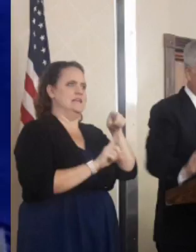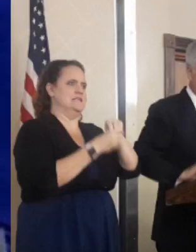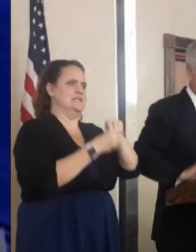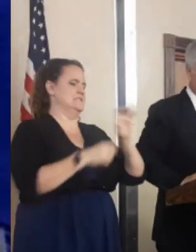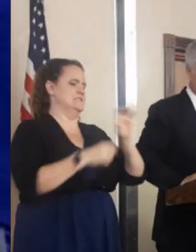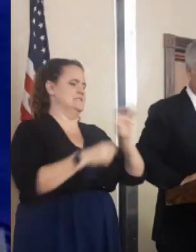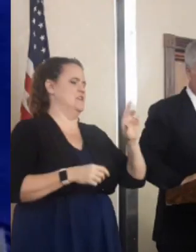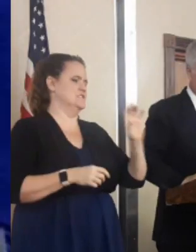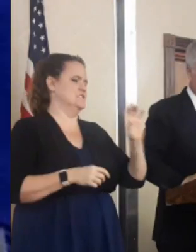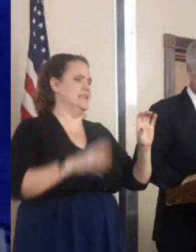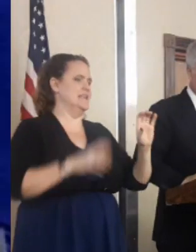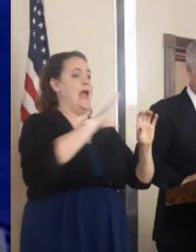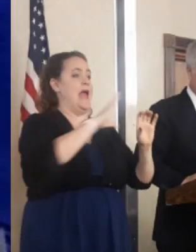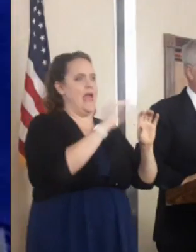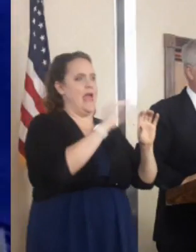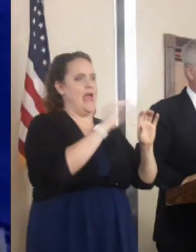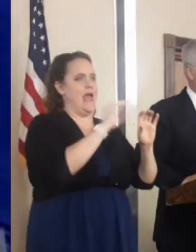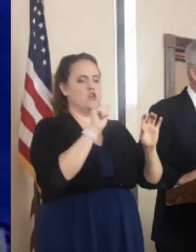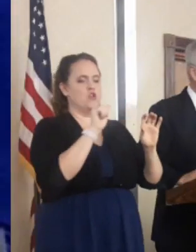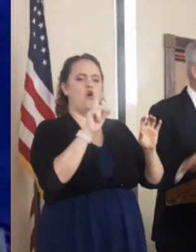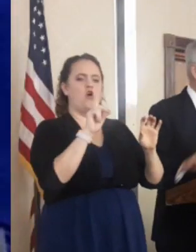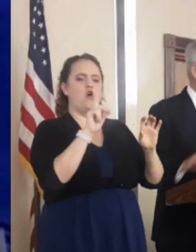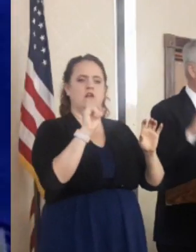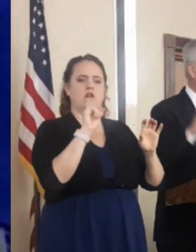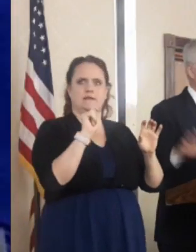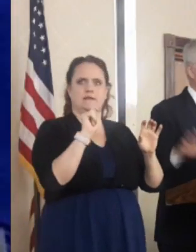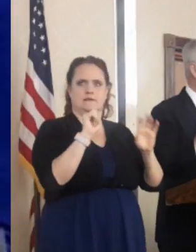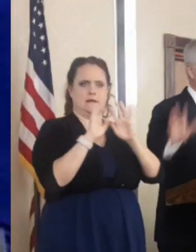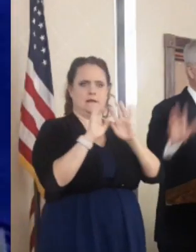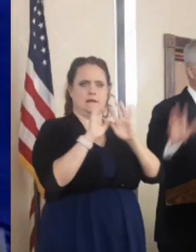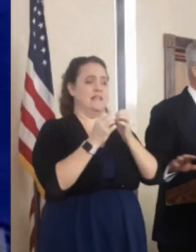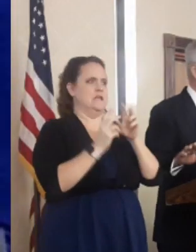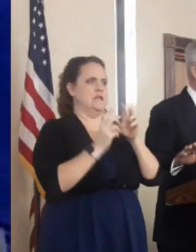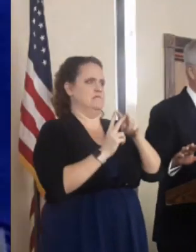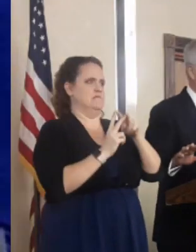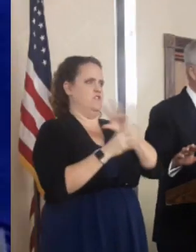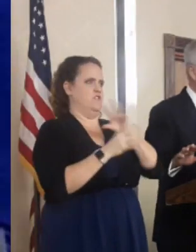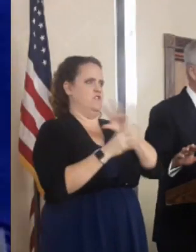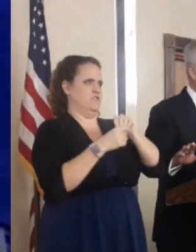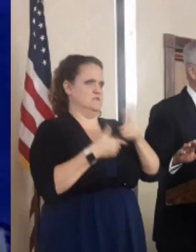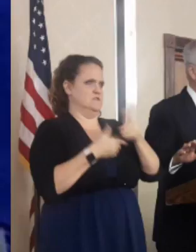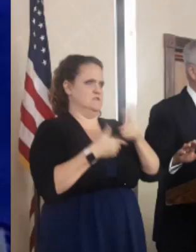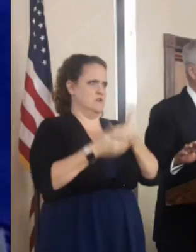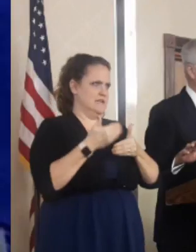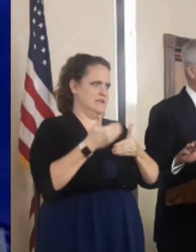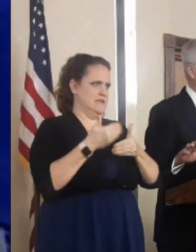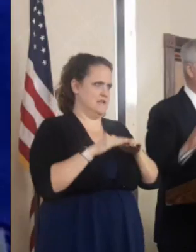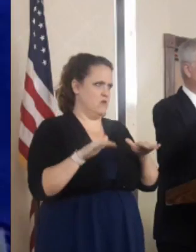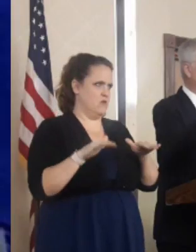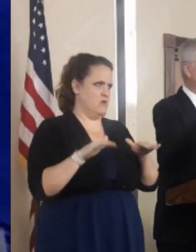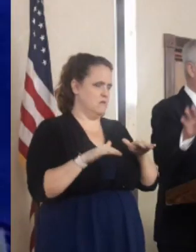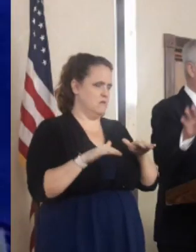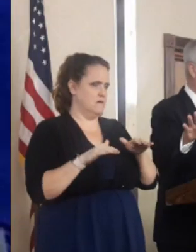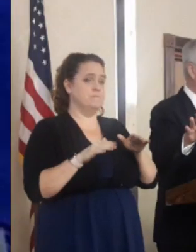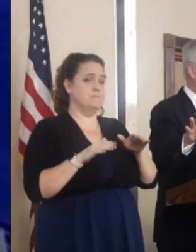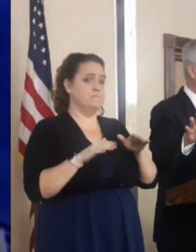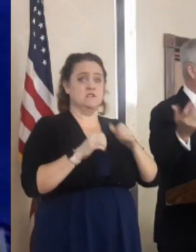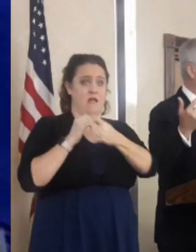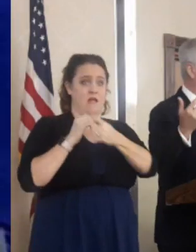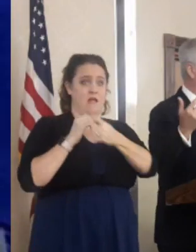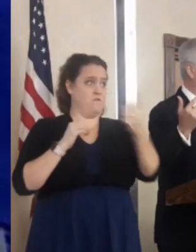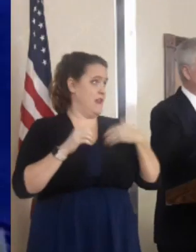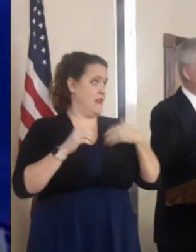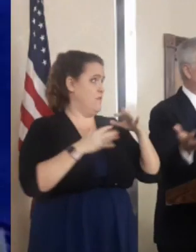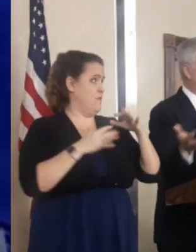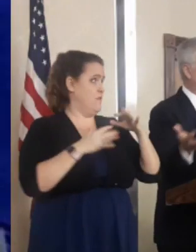and the audit committee, neither of which were part of this process at all. Every one of you had the option to ask for up